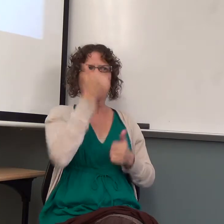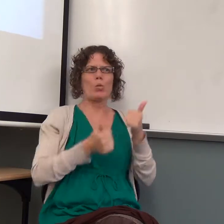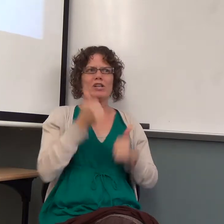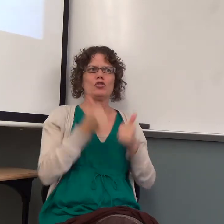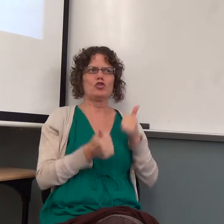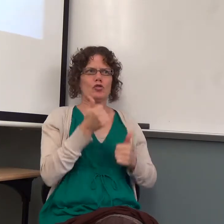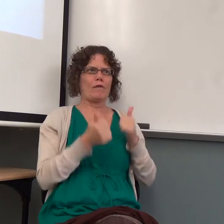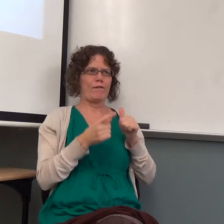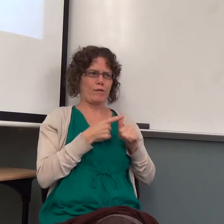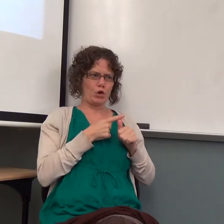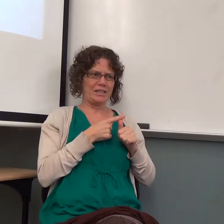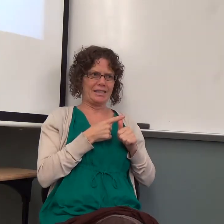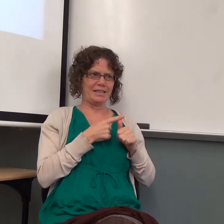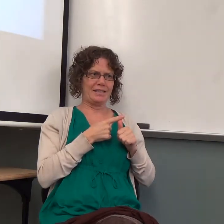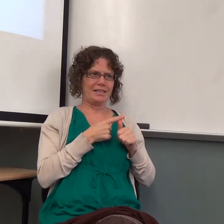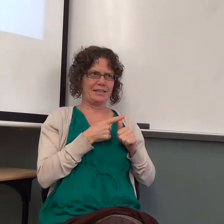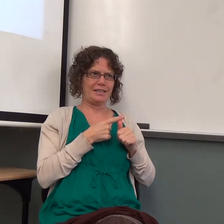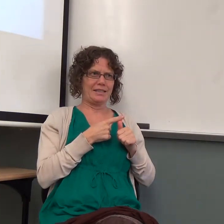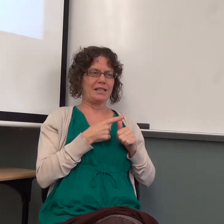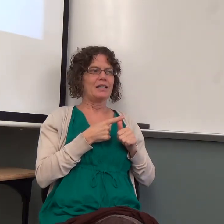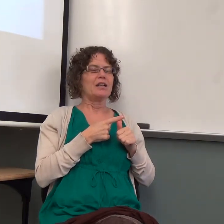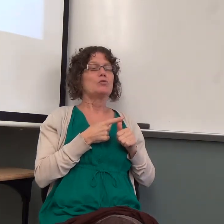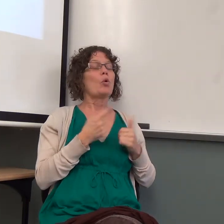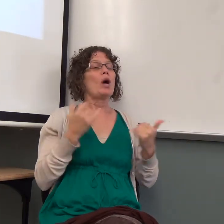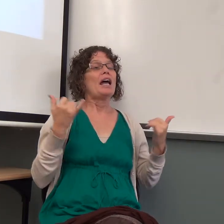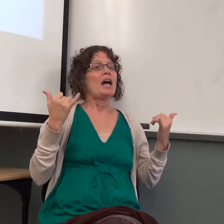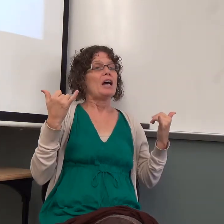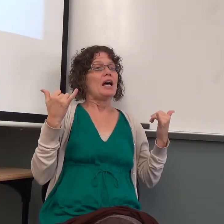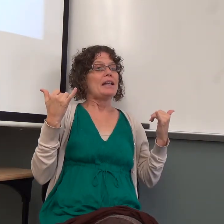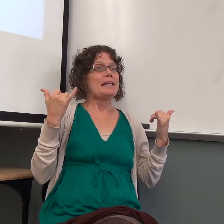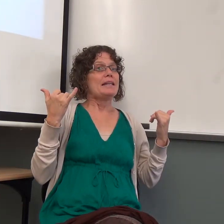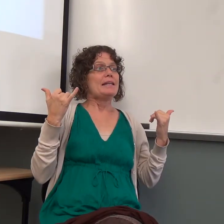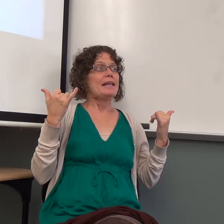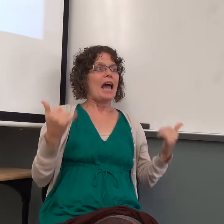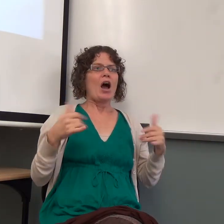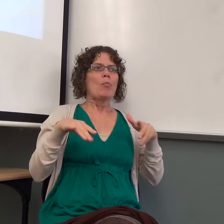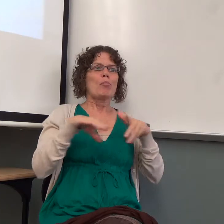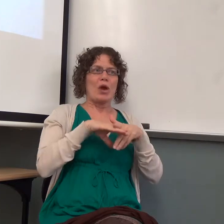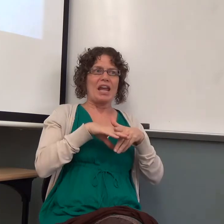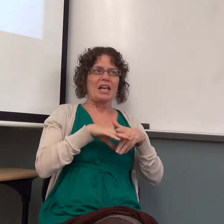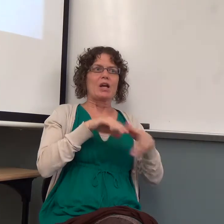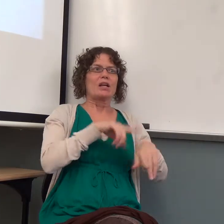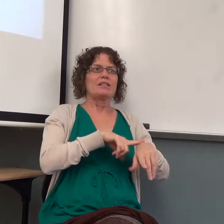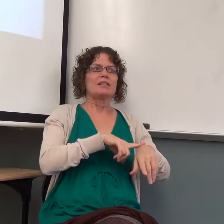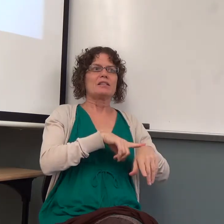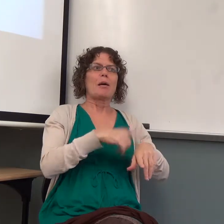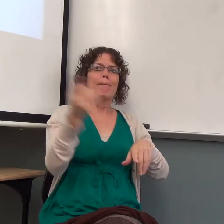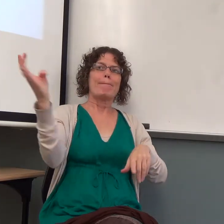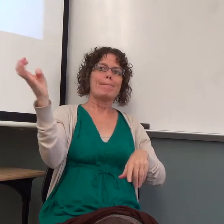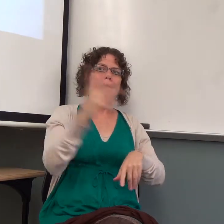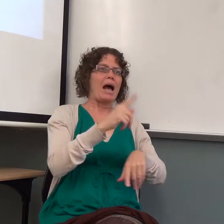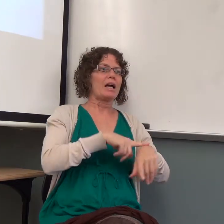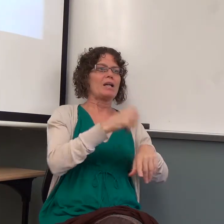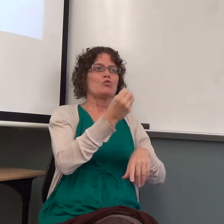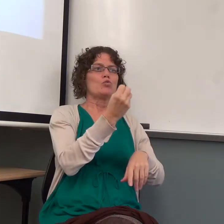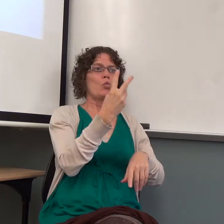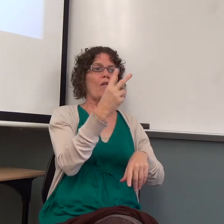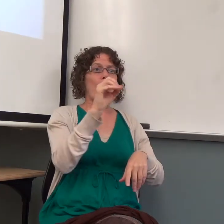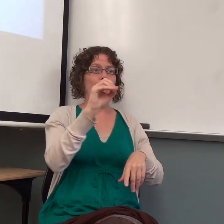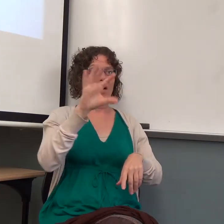you come back from the break. So let's take about, I don't know, let's say till 12:05. And then when you come back, we'll get to work on what we